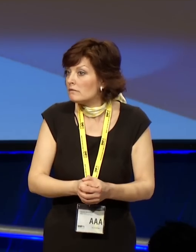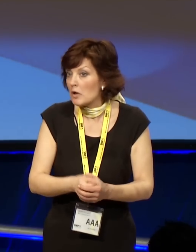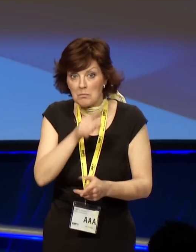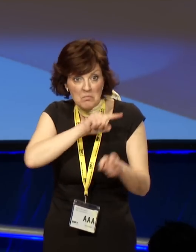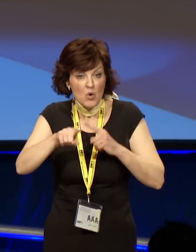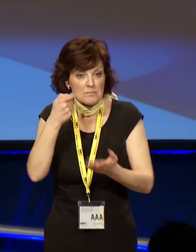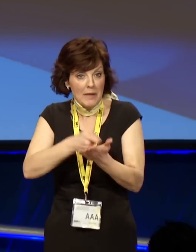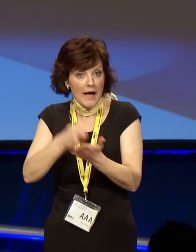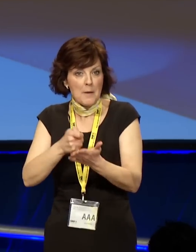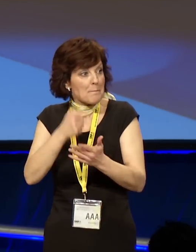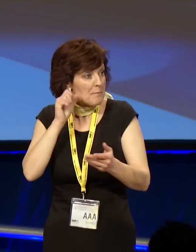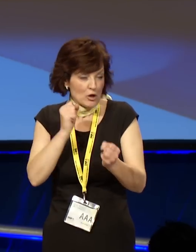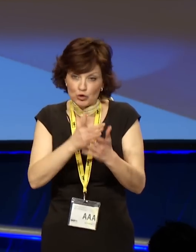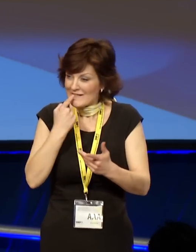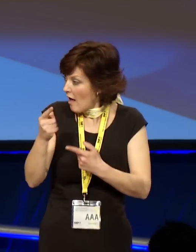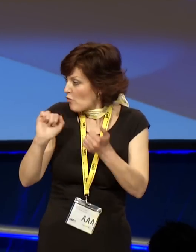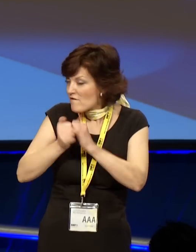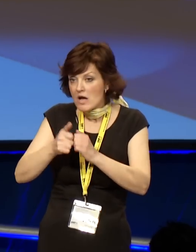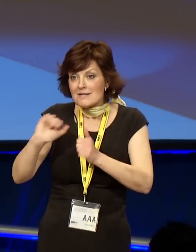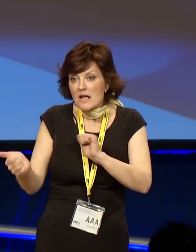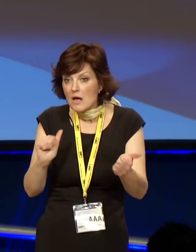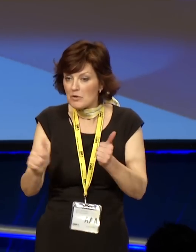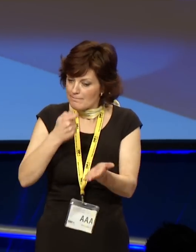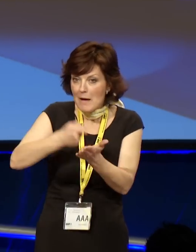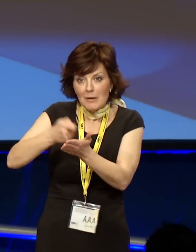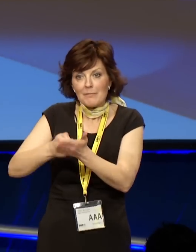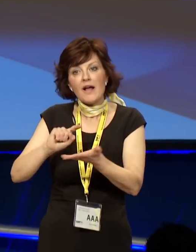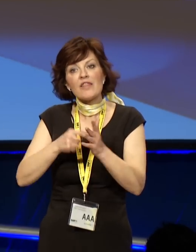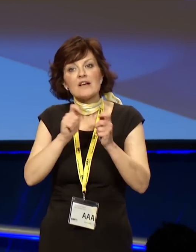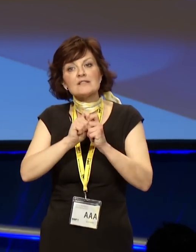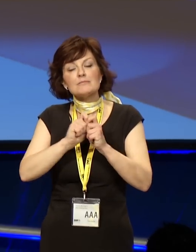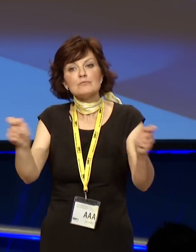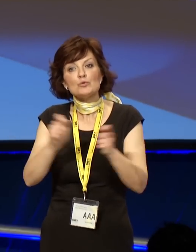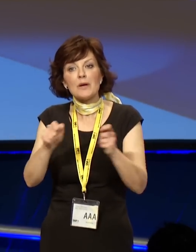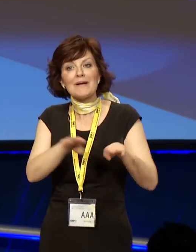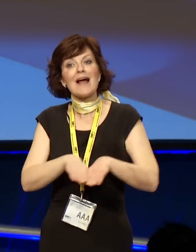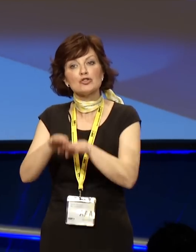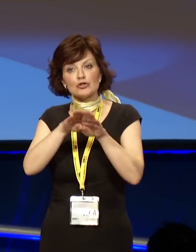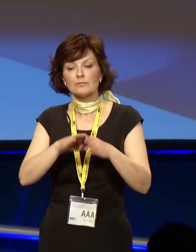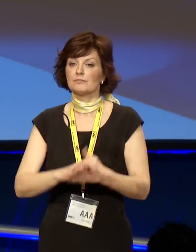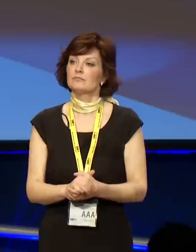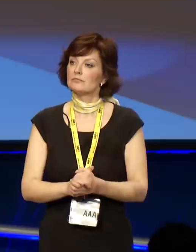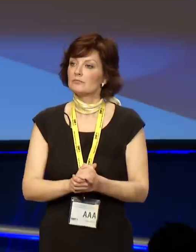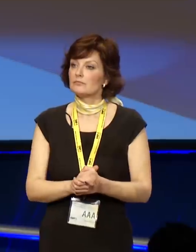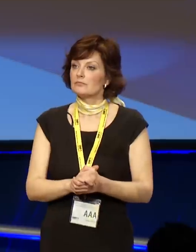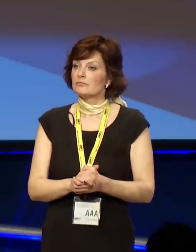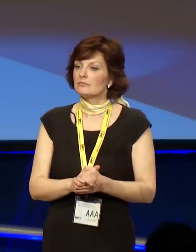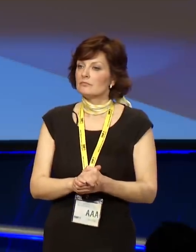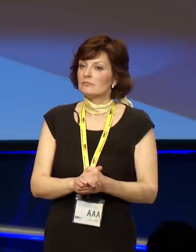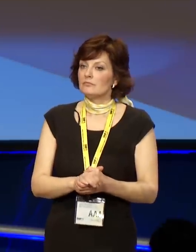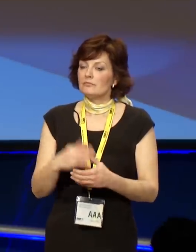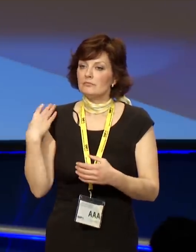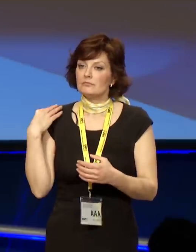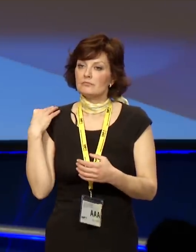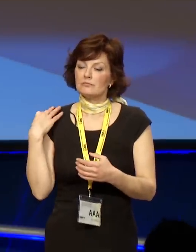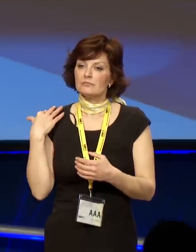already, and make sure as many of your friends and neighbours do the same thing. I think some of the experience of the